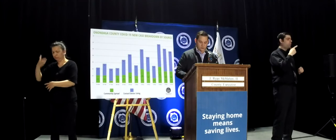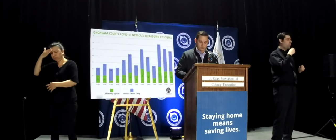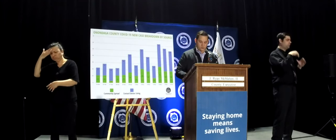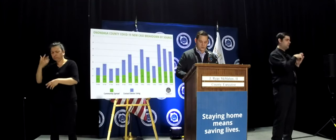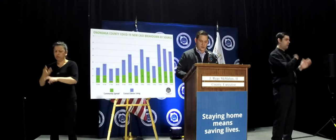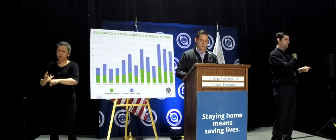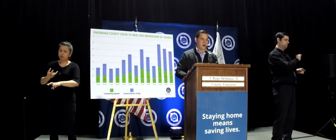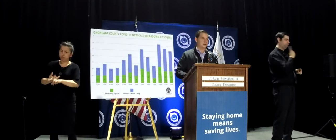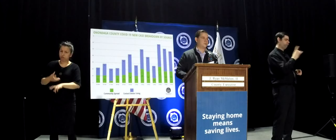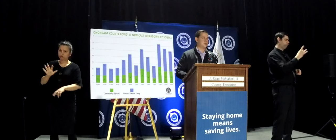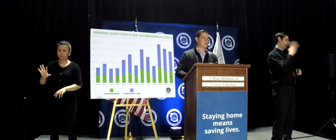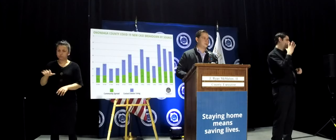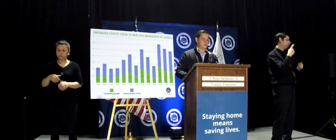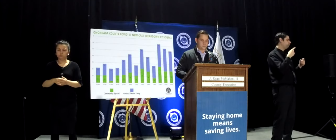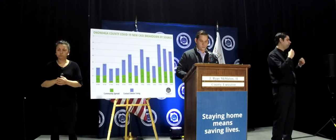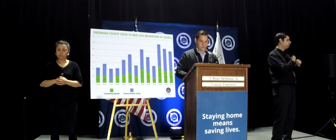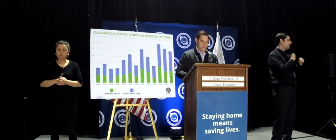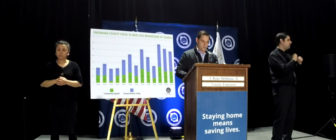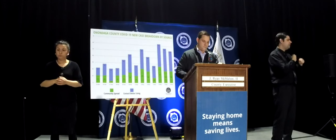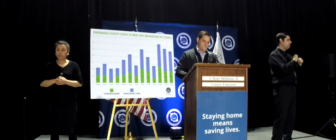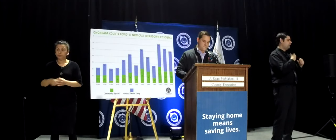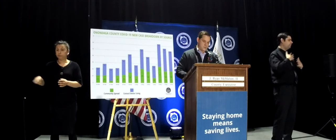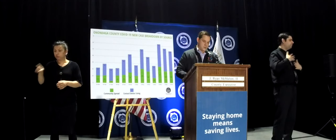And so 2% of our active cases.